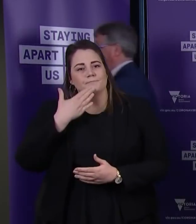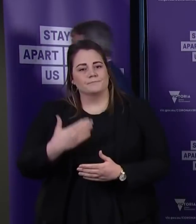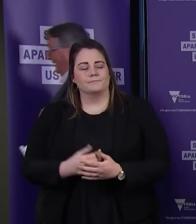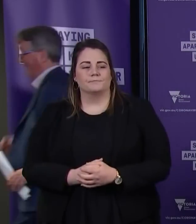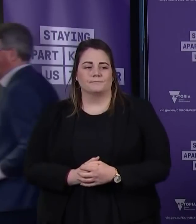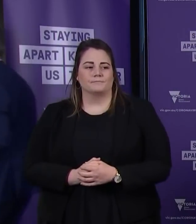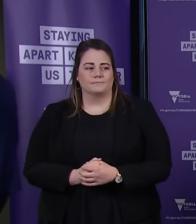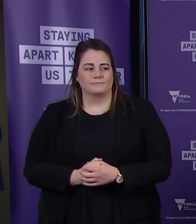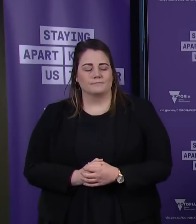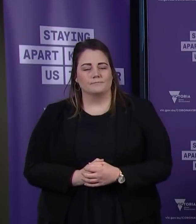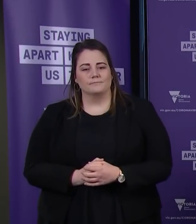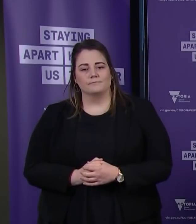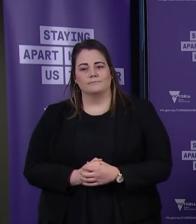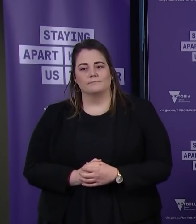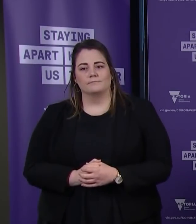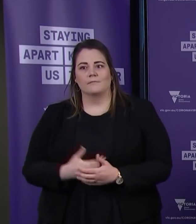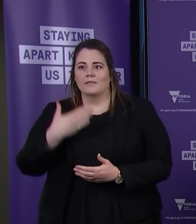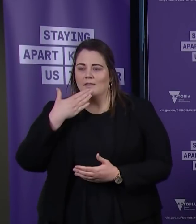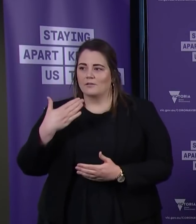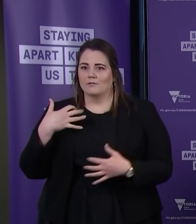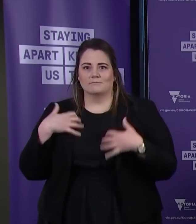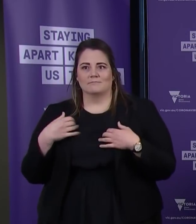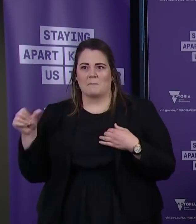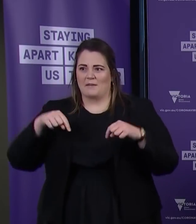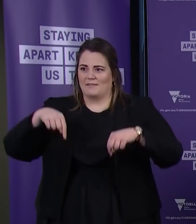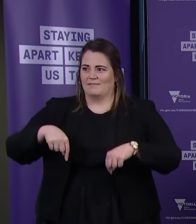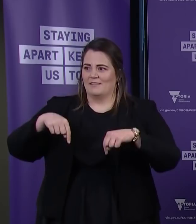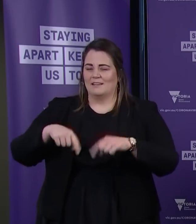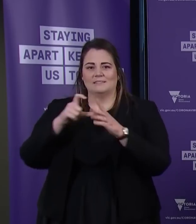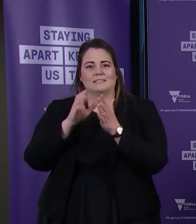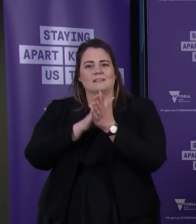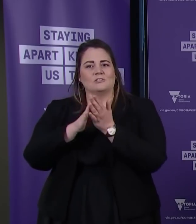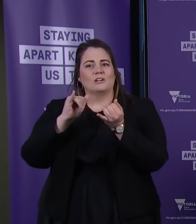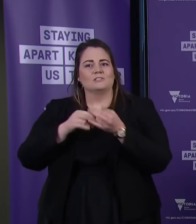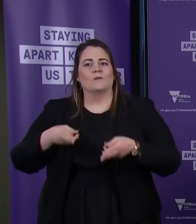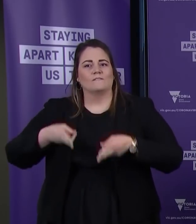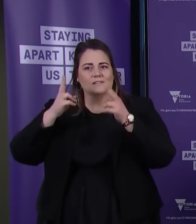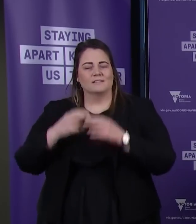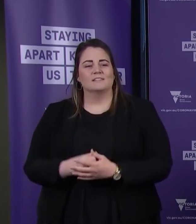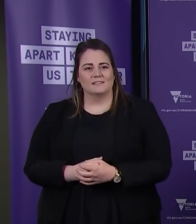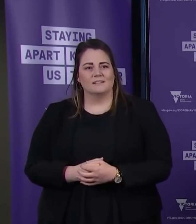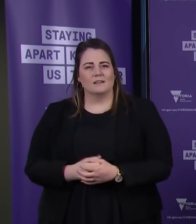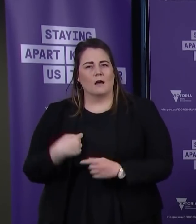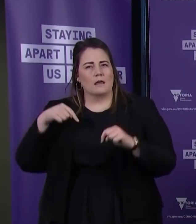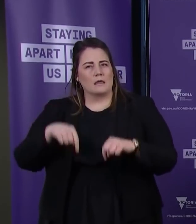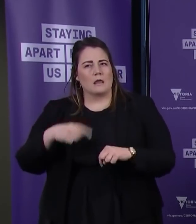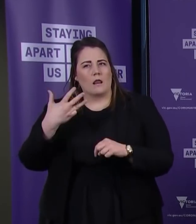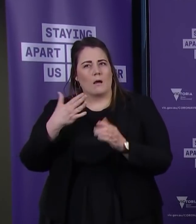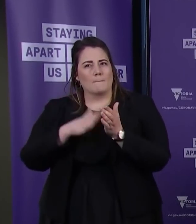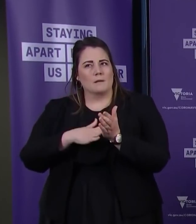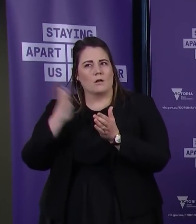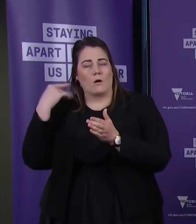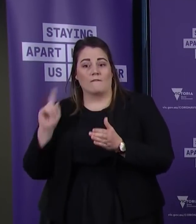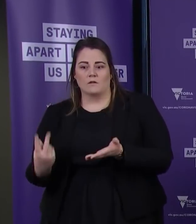Thank you, Minister. Good to be back here. I think it was in this location about 9 months ago that I first stood